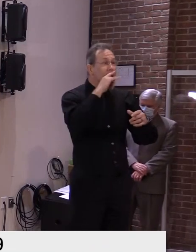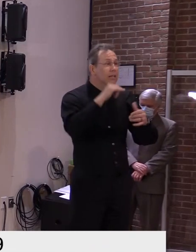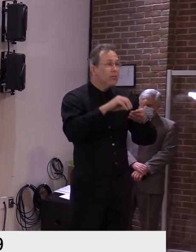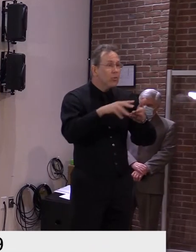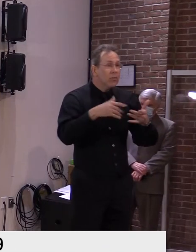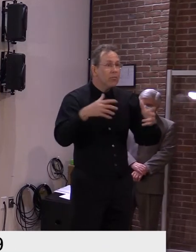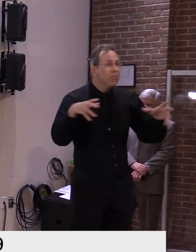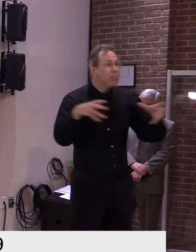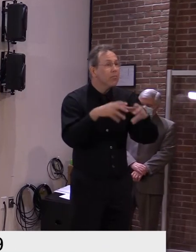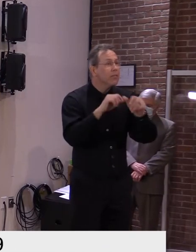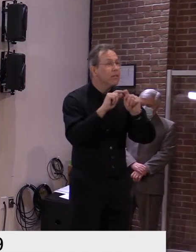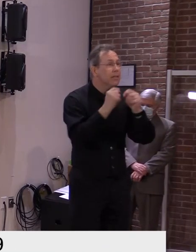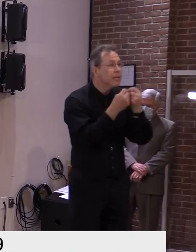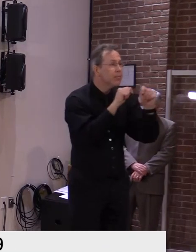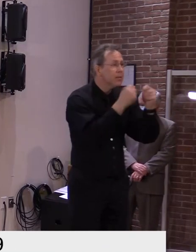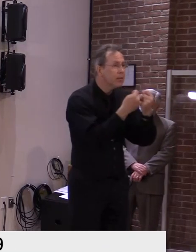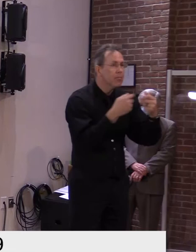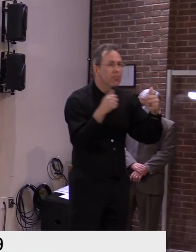happen if,